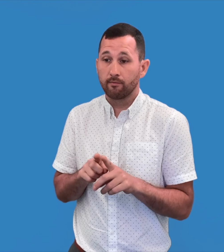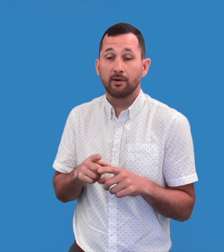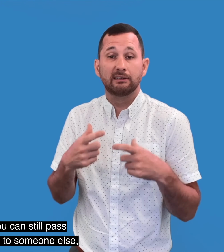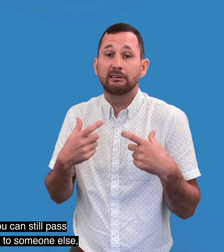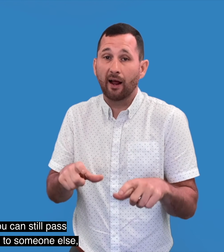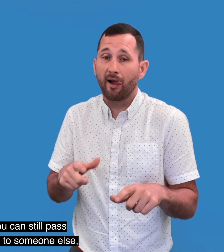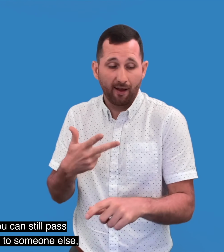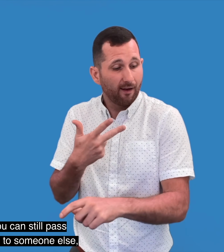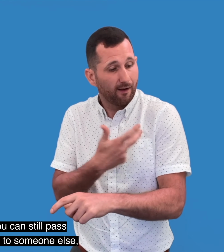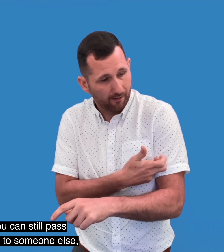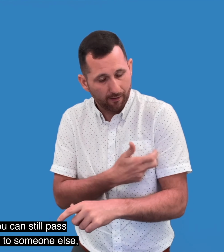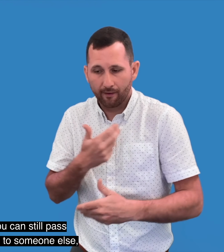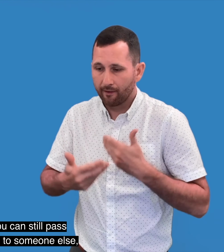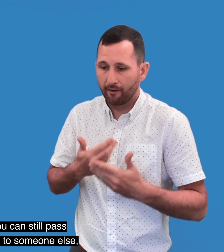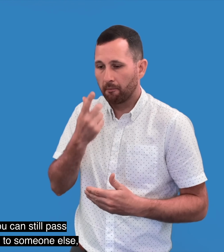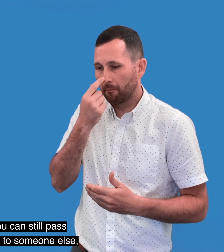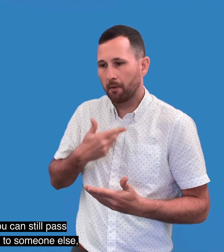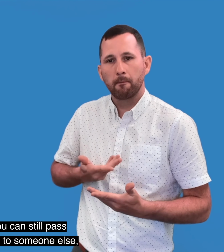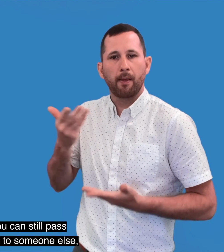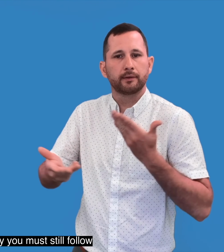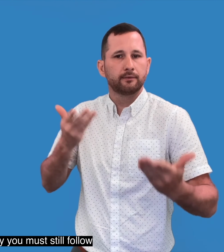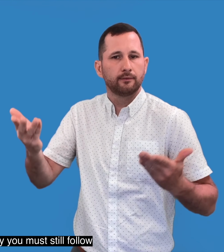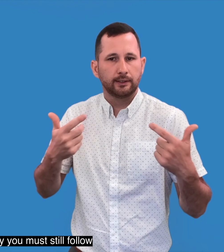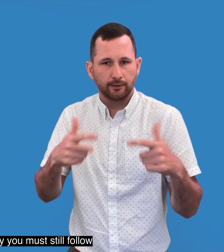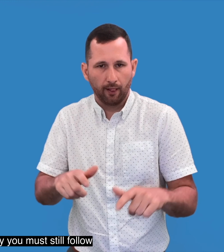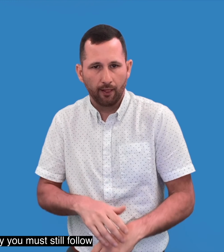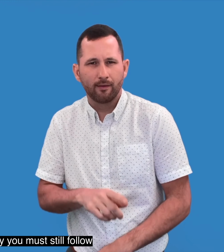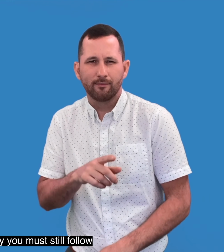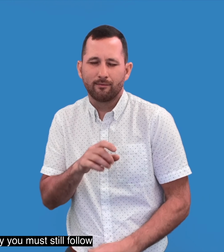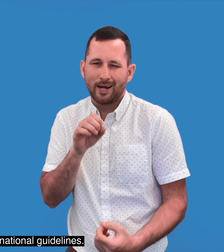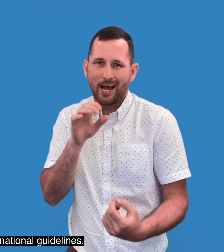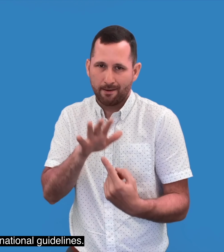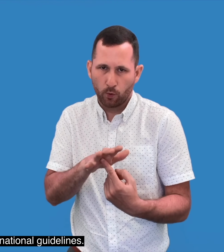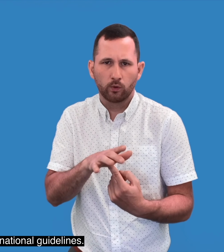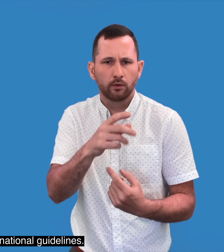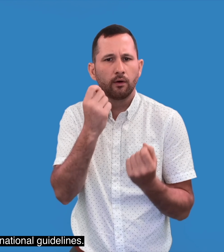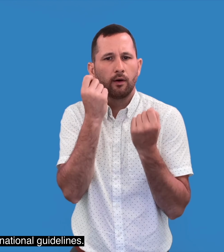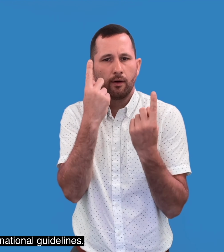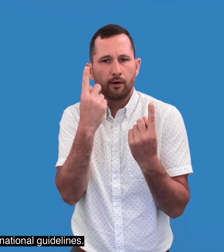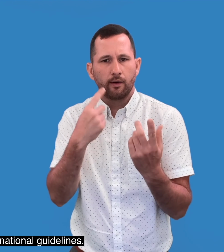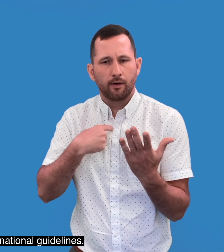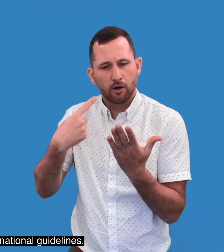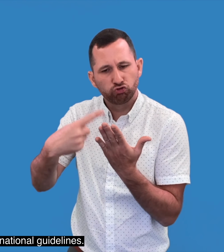But you can still pass the virus to someone else, which is why you must still follow the local national